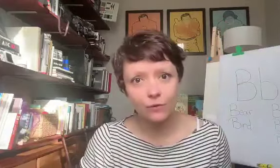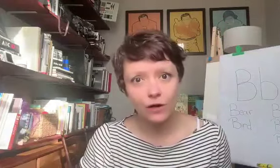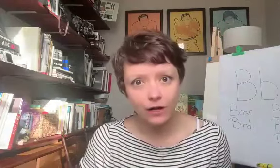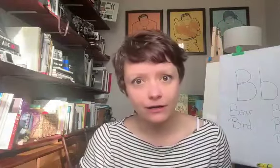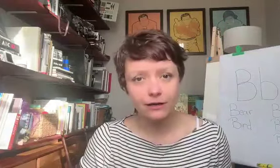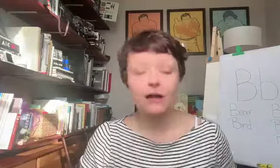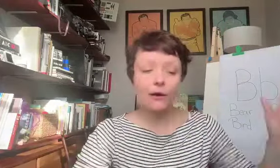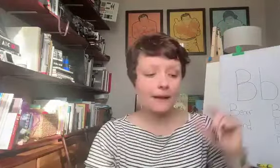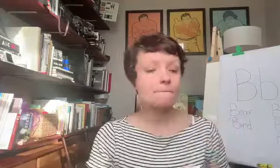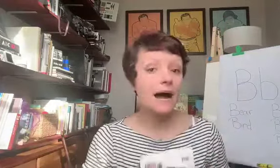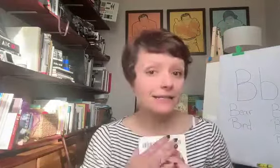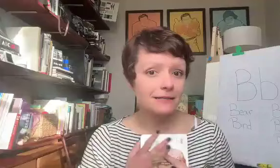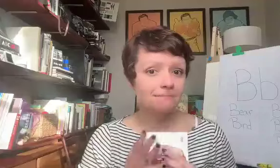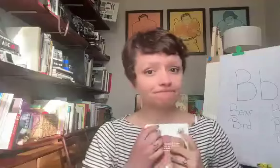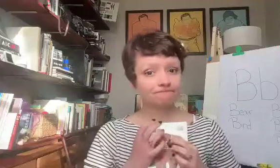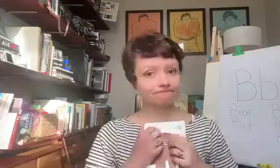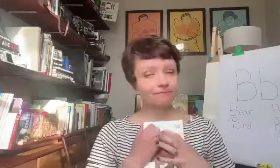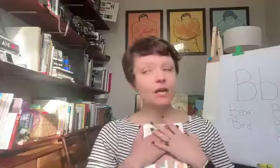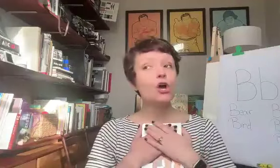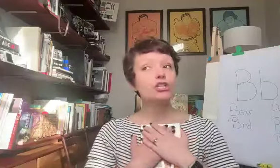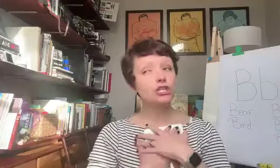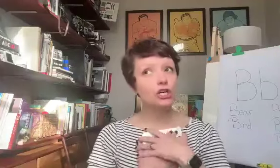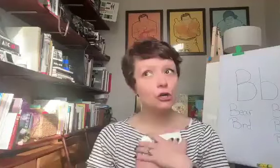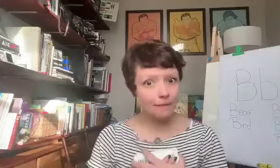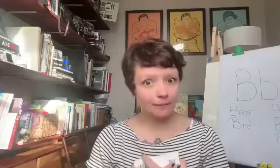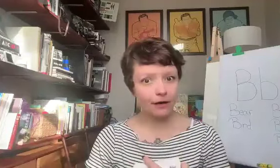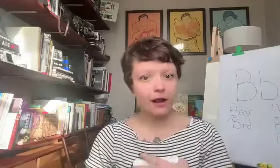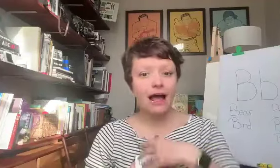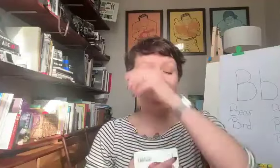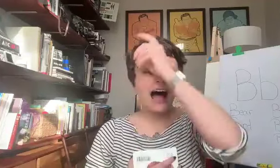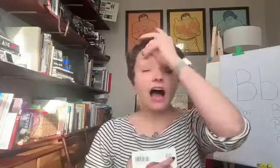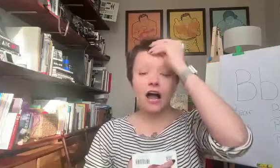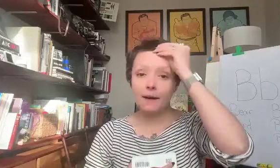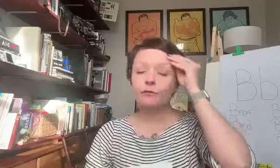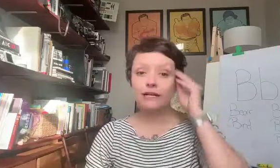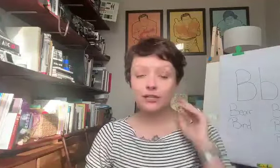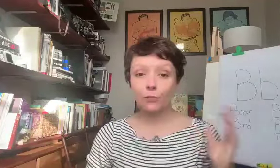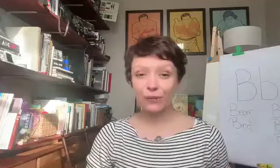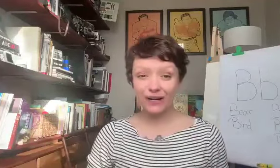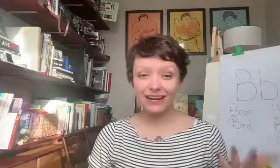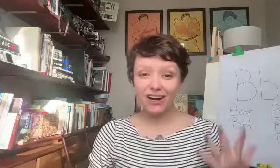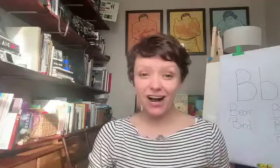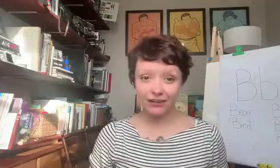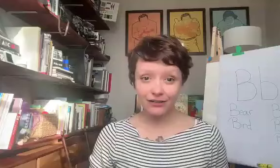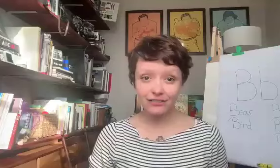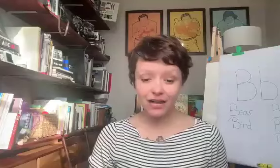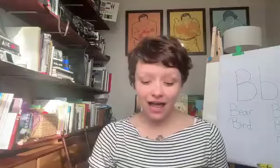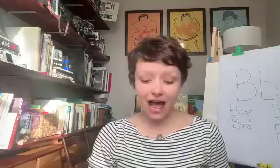so good. Okay, but do you remember a couple of weeks ago we were working on colors?